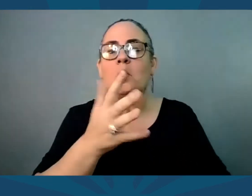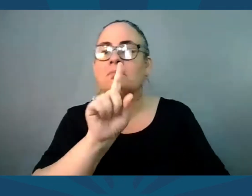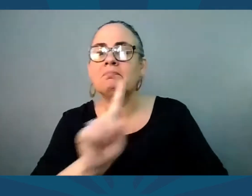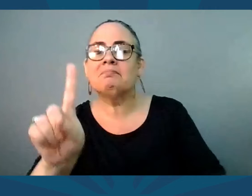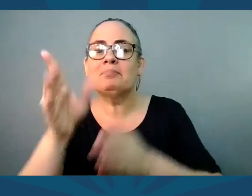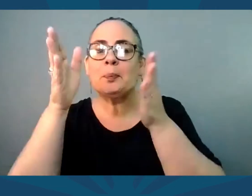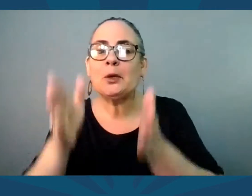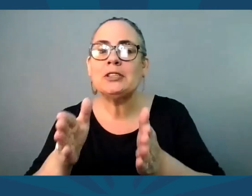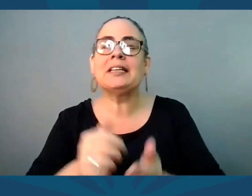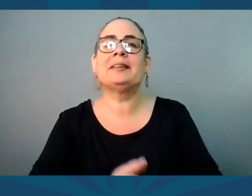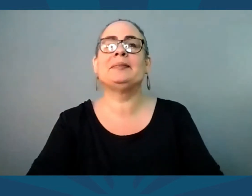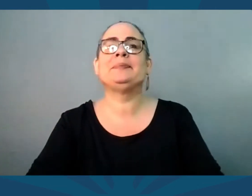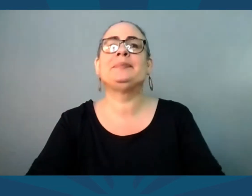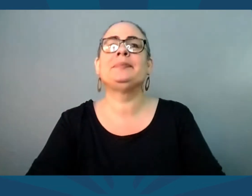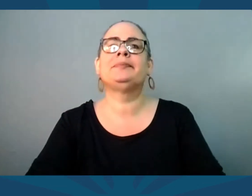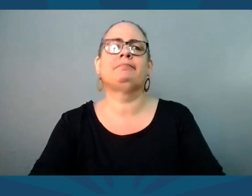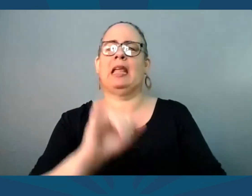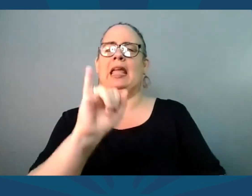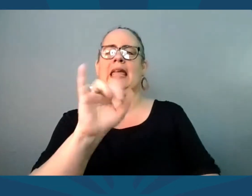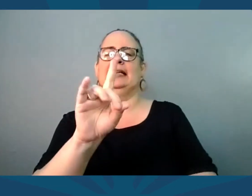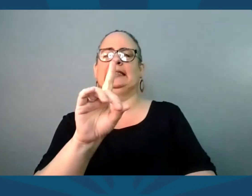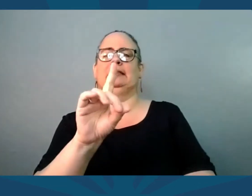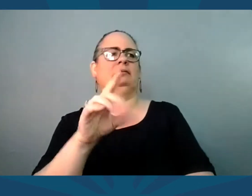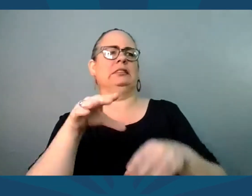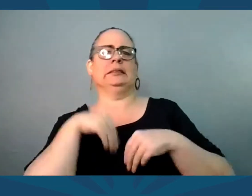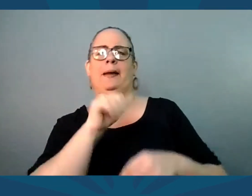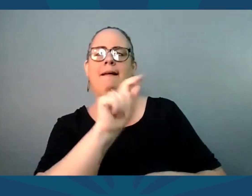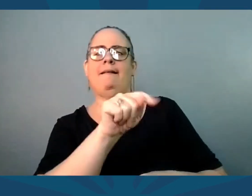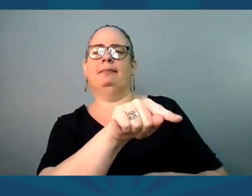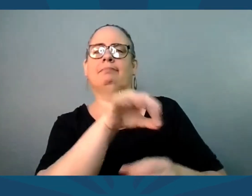ways to vote by mail or in person,